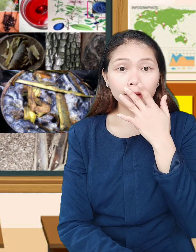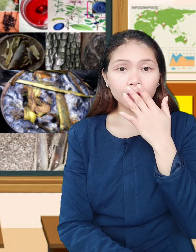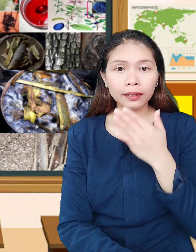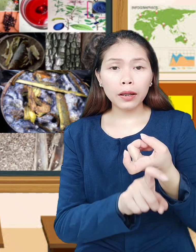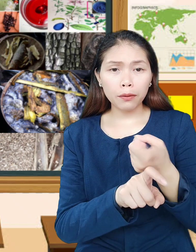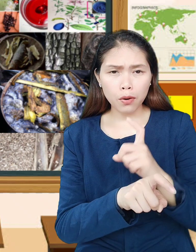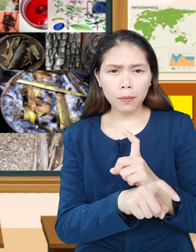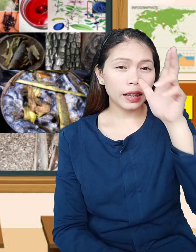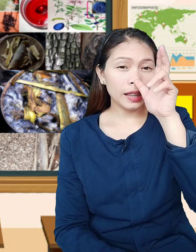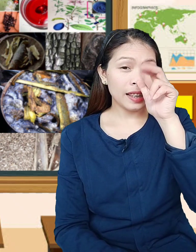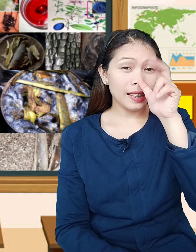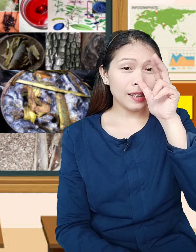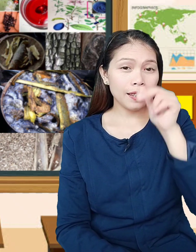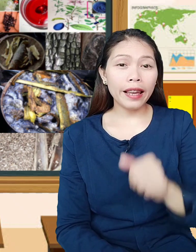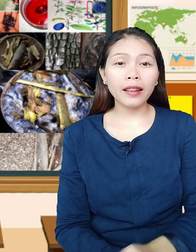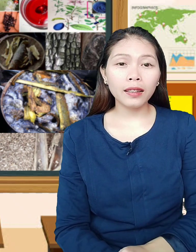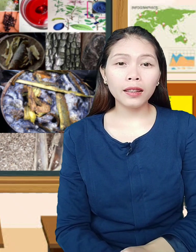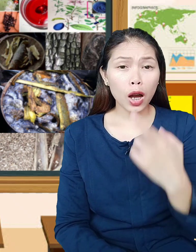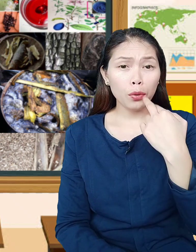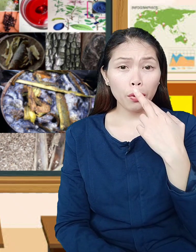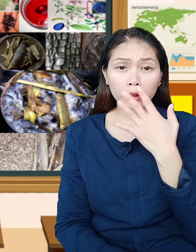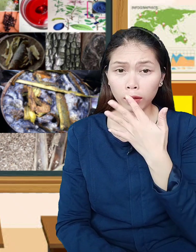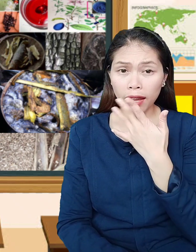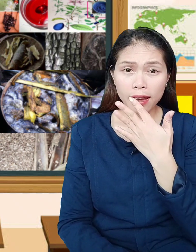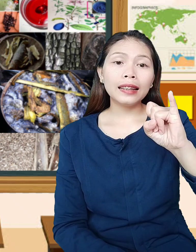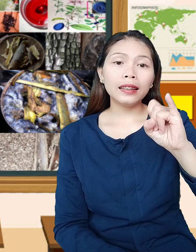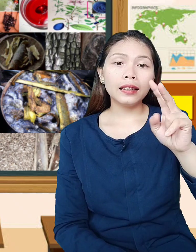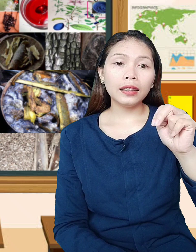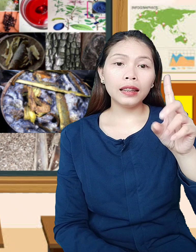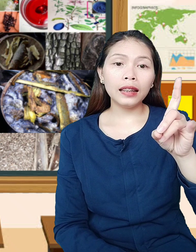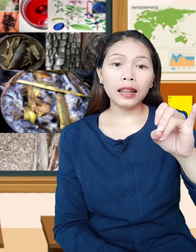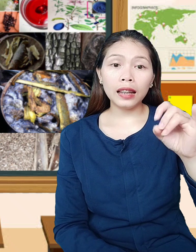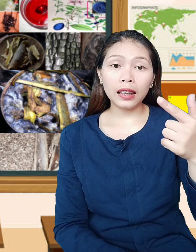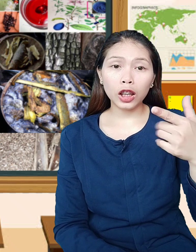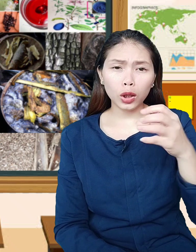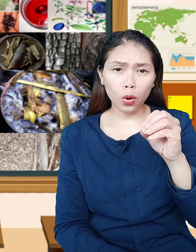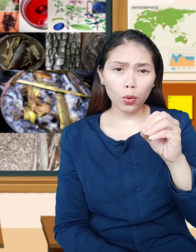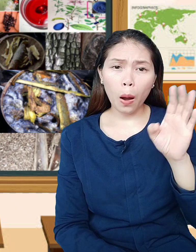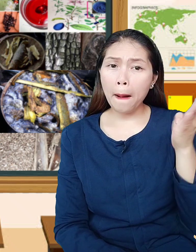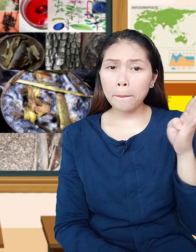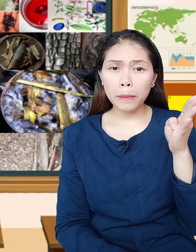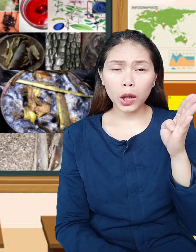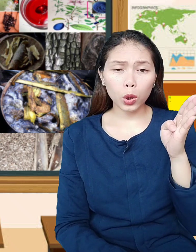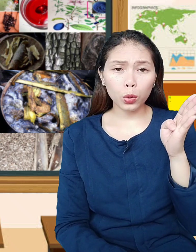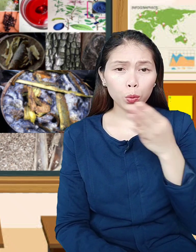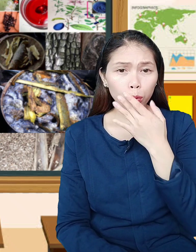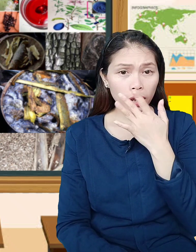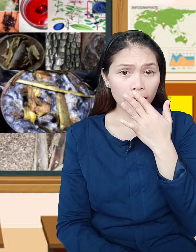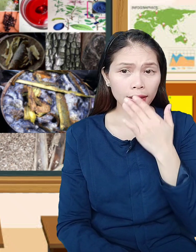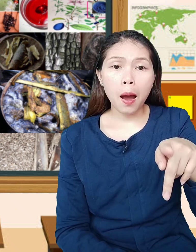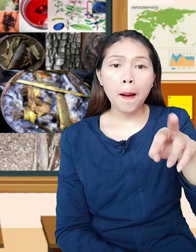dyes coming from insect nest for red dye, indigo for blue dye,